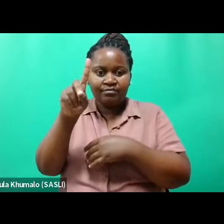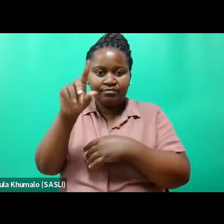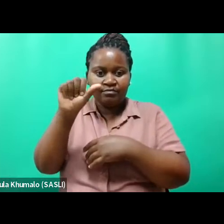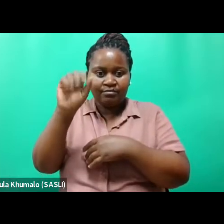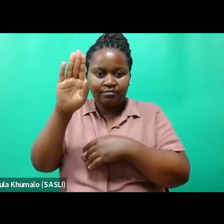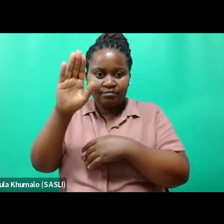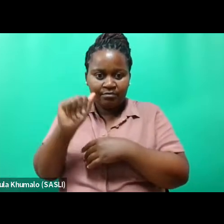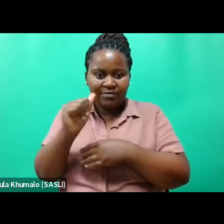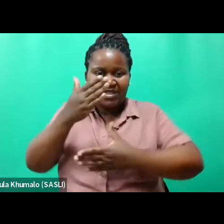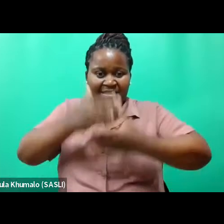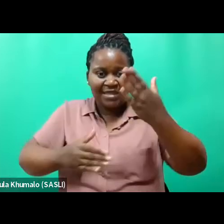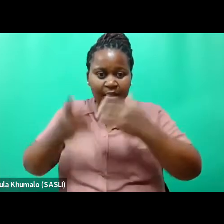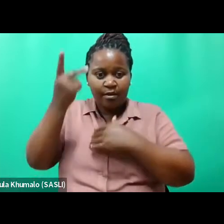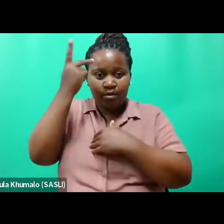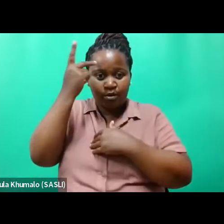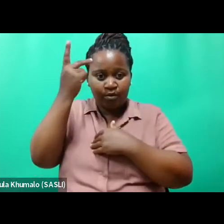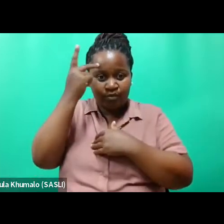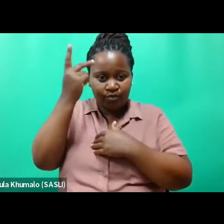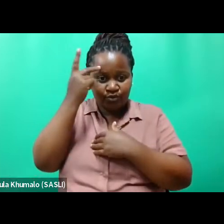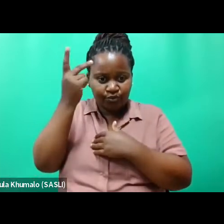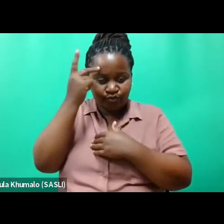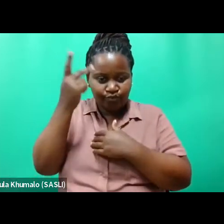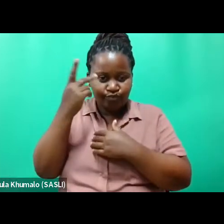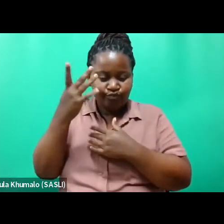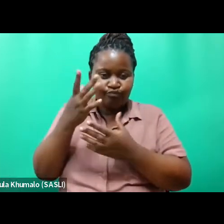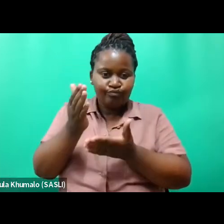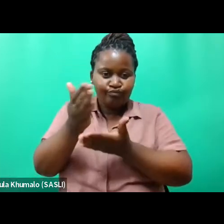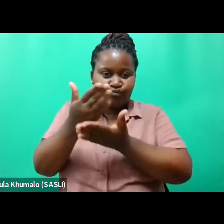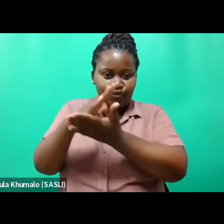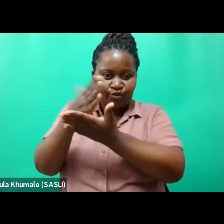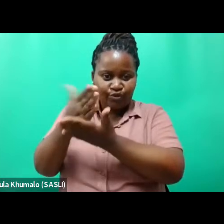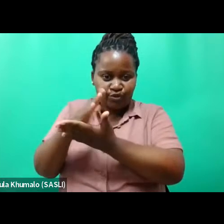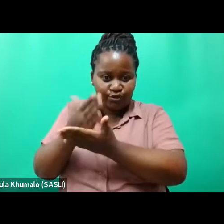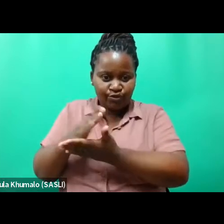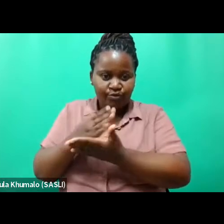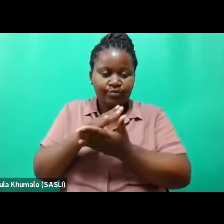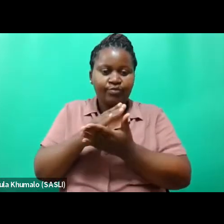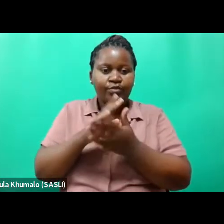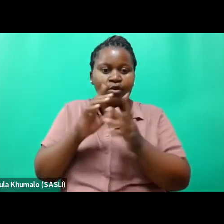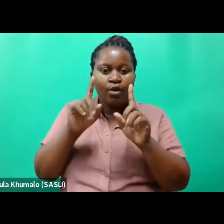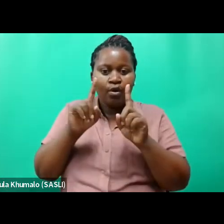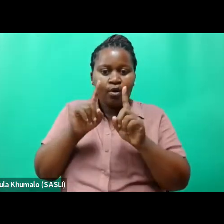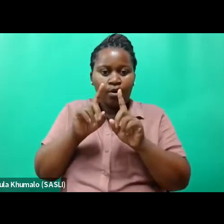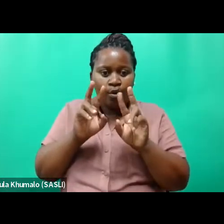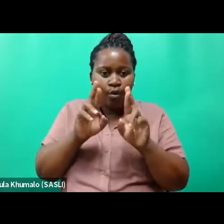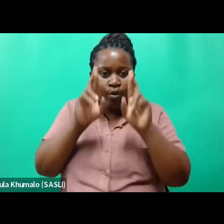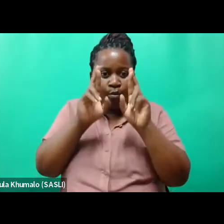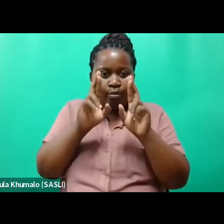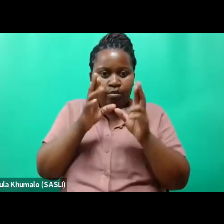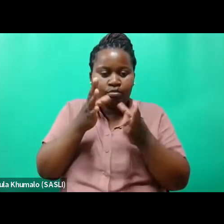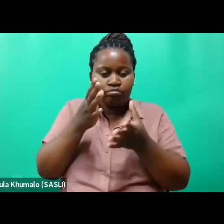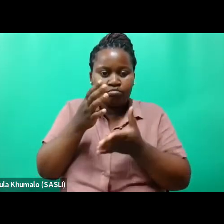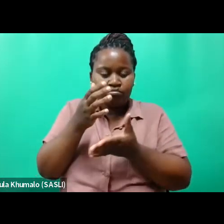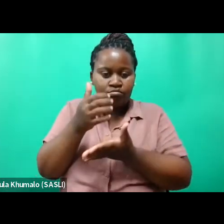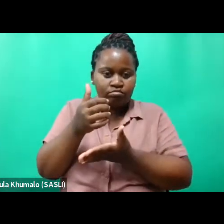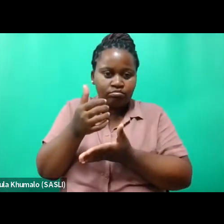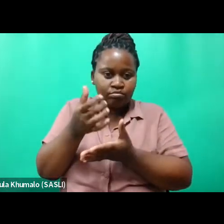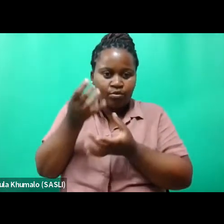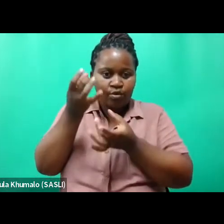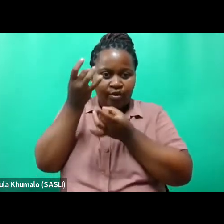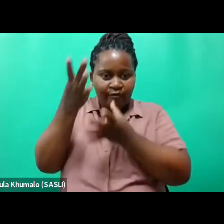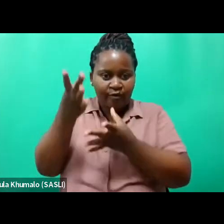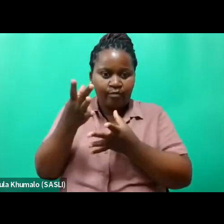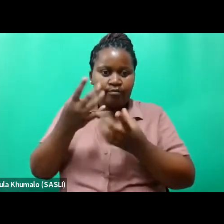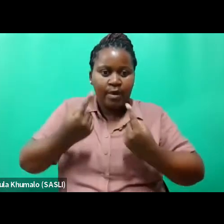knowledge that has been generated in this engagement today, and hope that it will help to inform our strategies